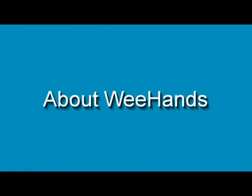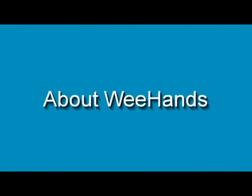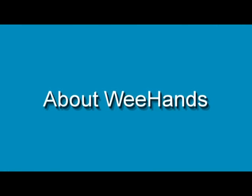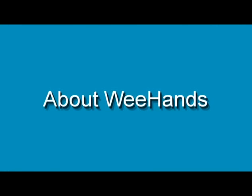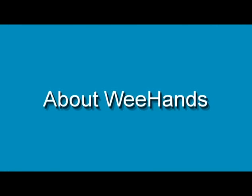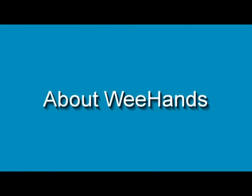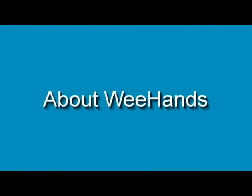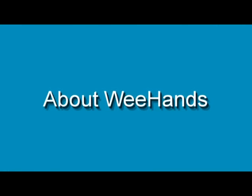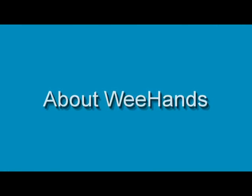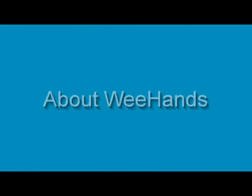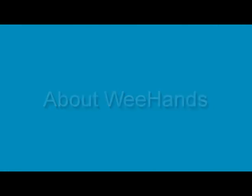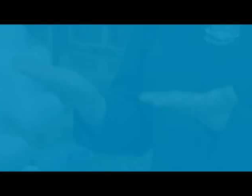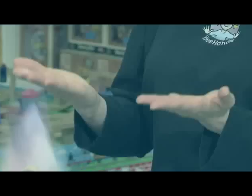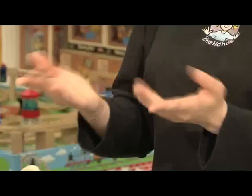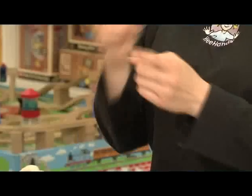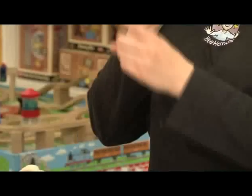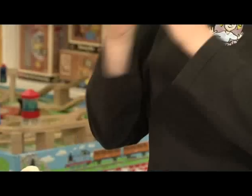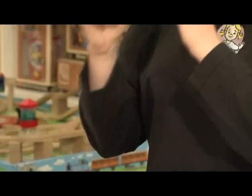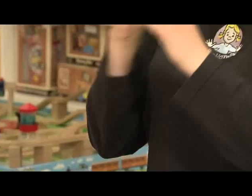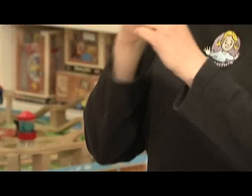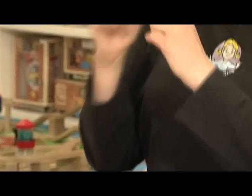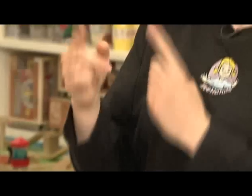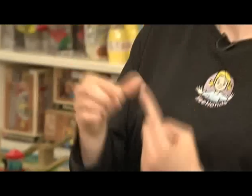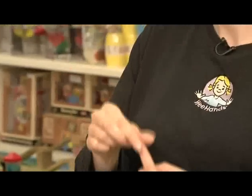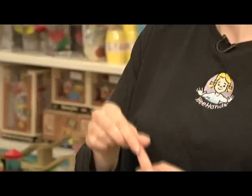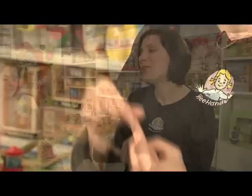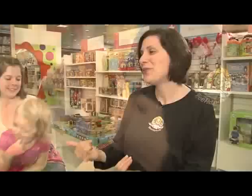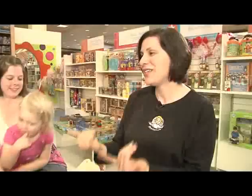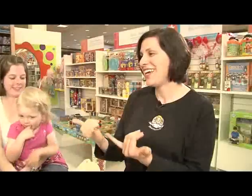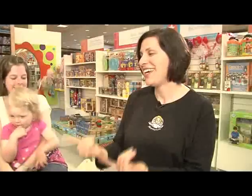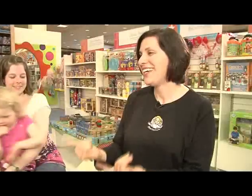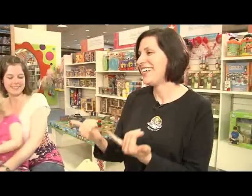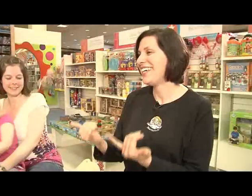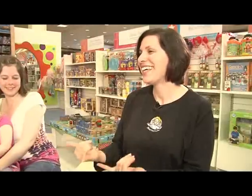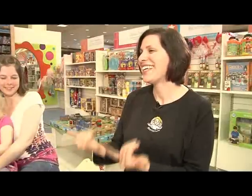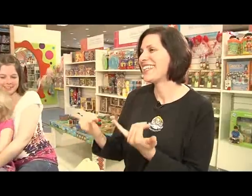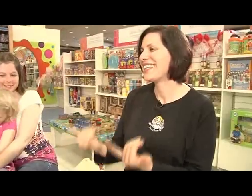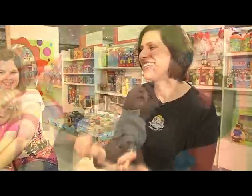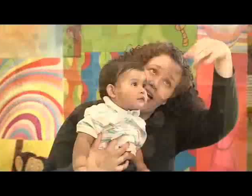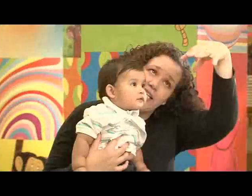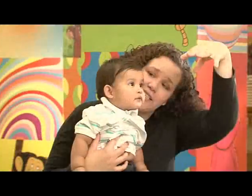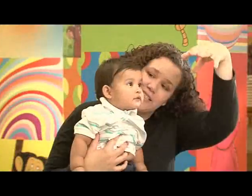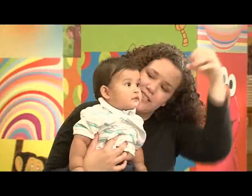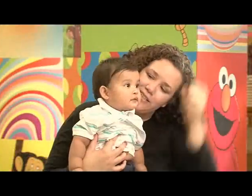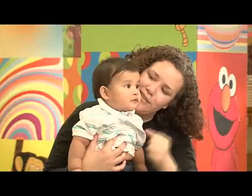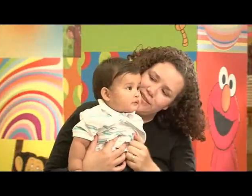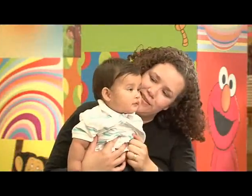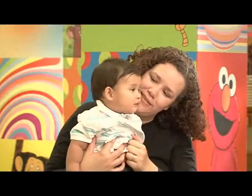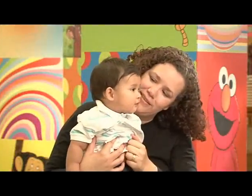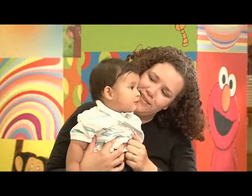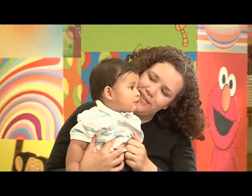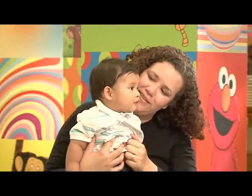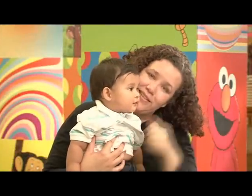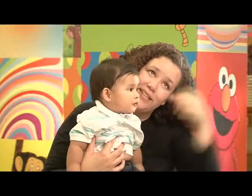We hands instructors use American sign language vocabulary, not made up signs. All of our instructors have a background in